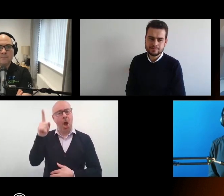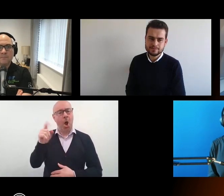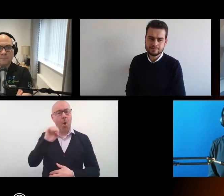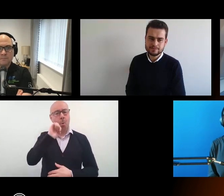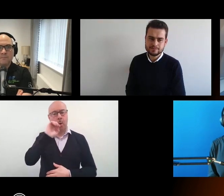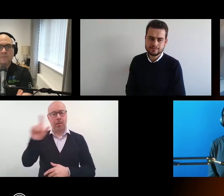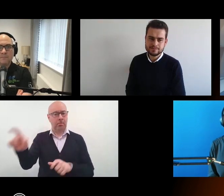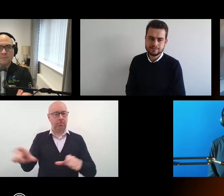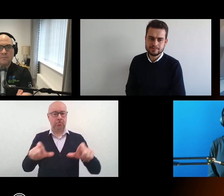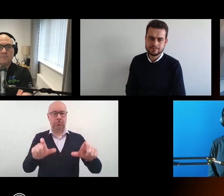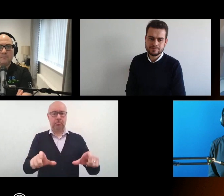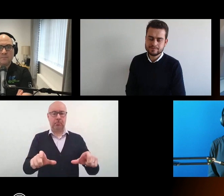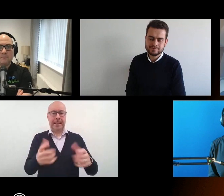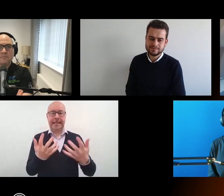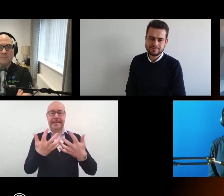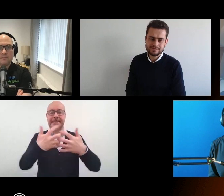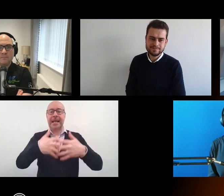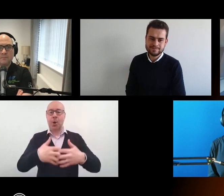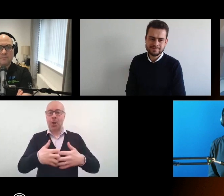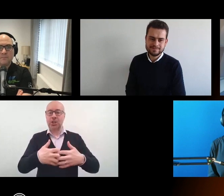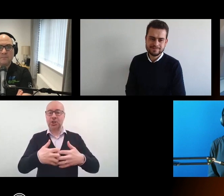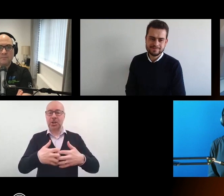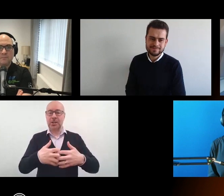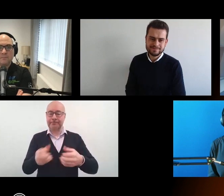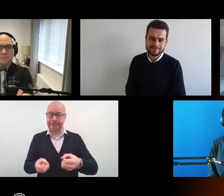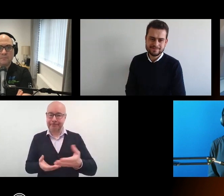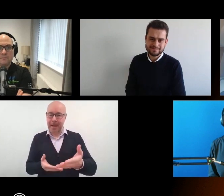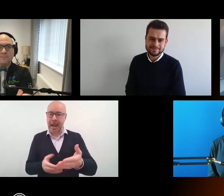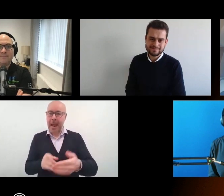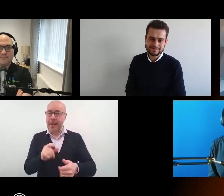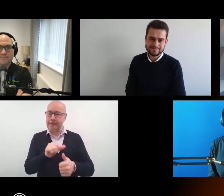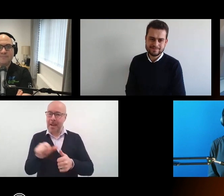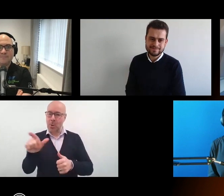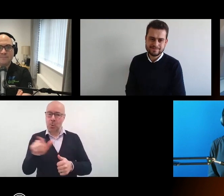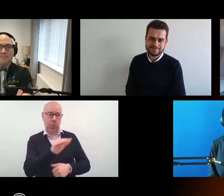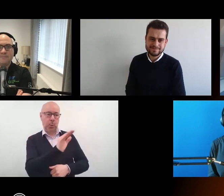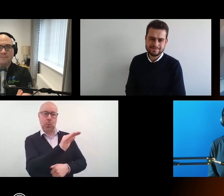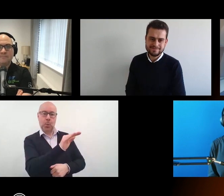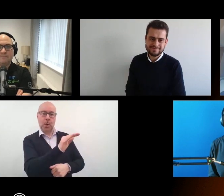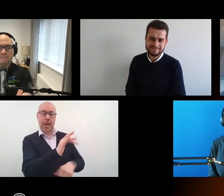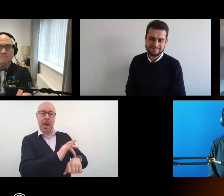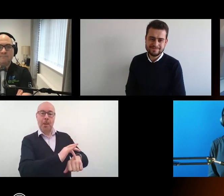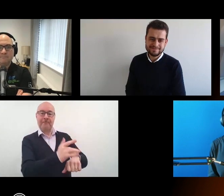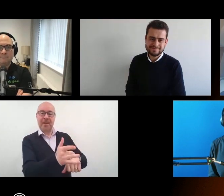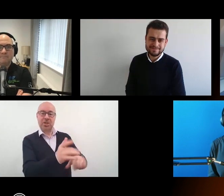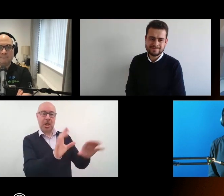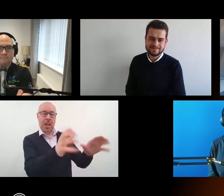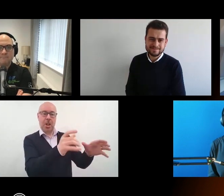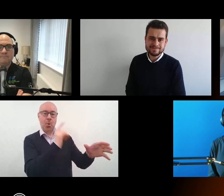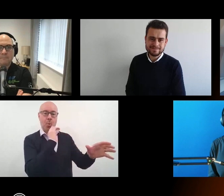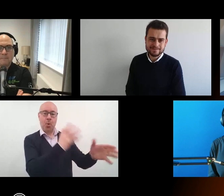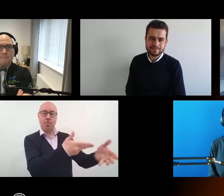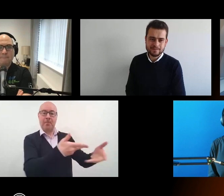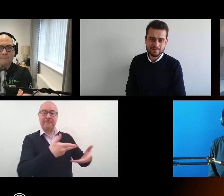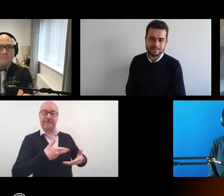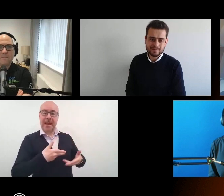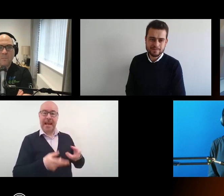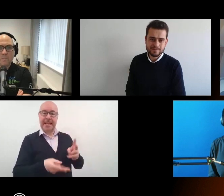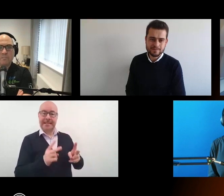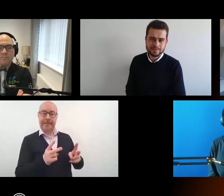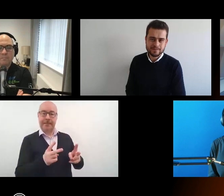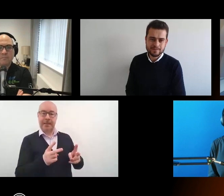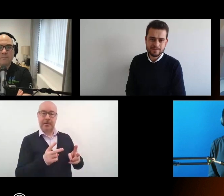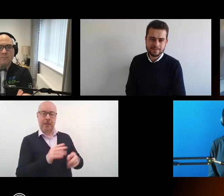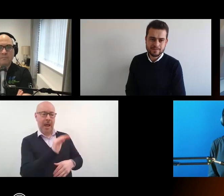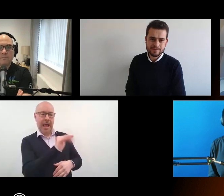that you speak with the professionals that are supporting you, because they may say, no, actually, we need to be there in person because of